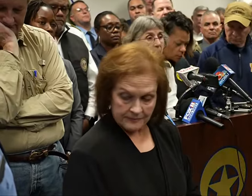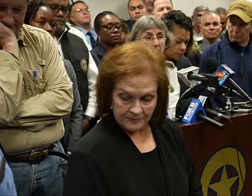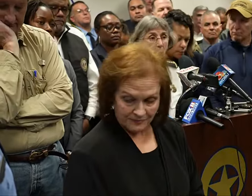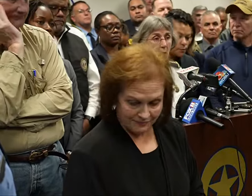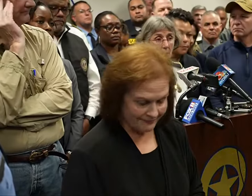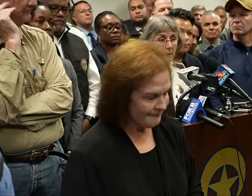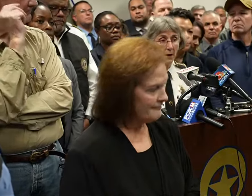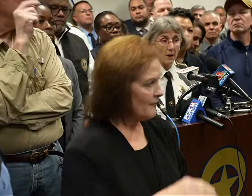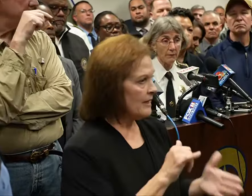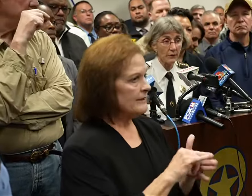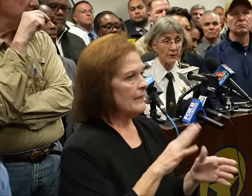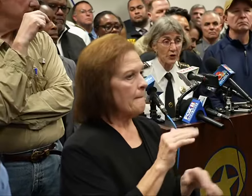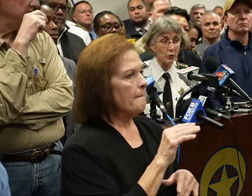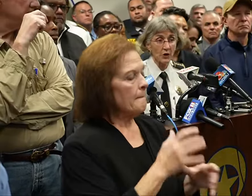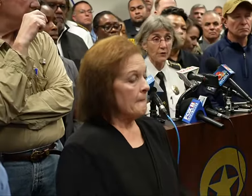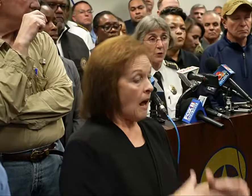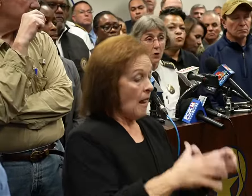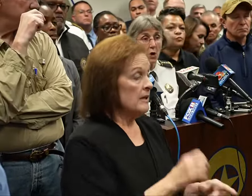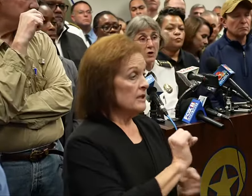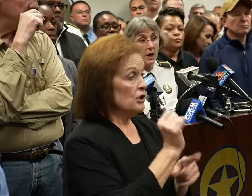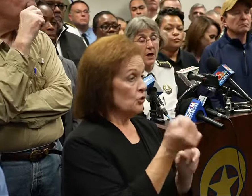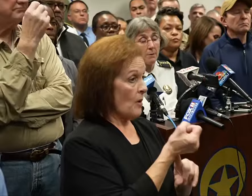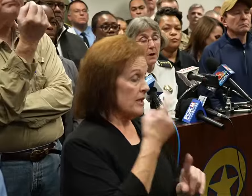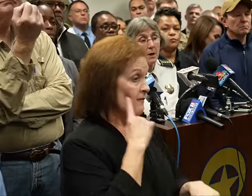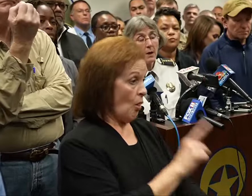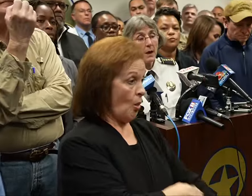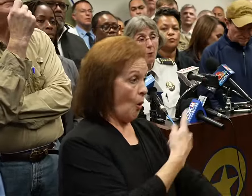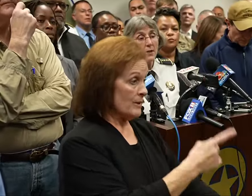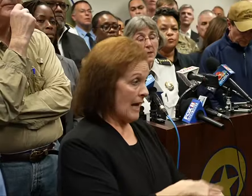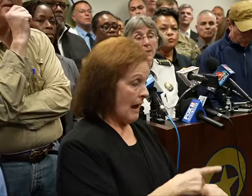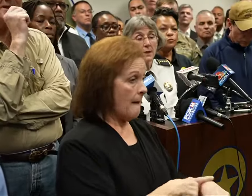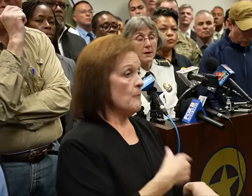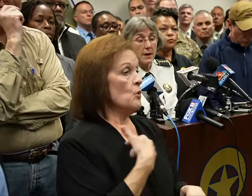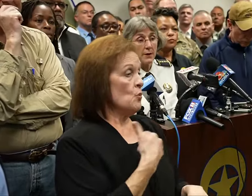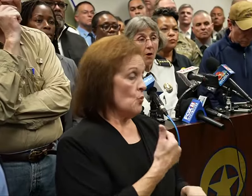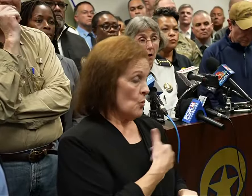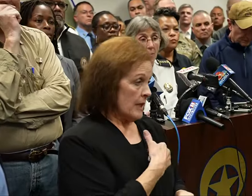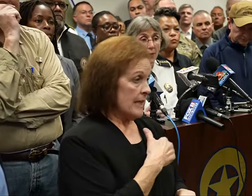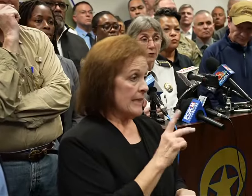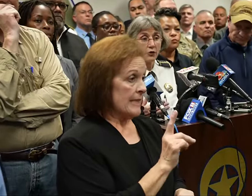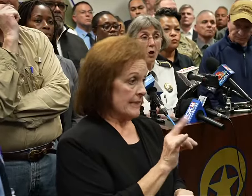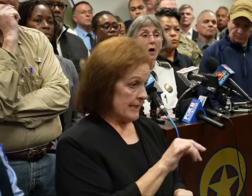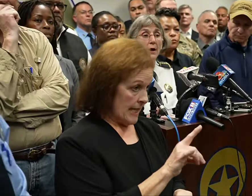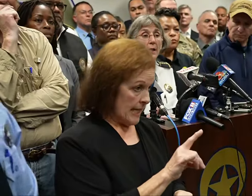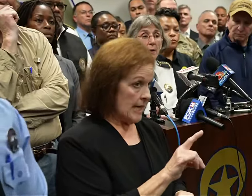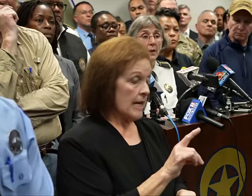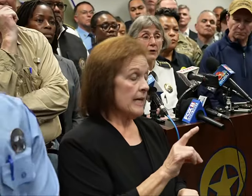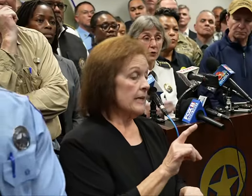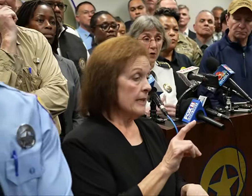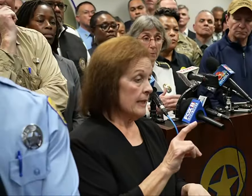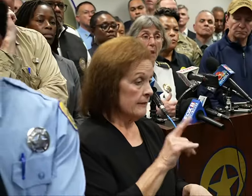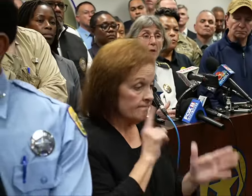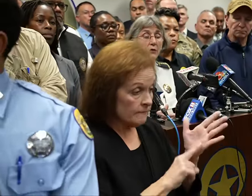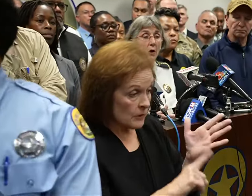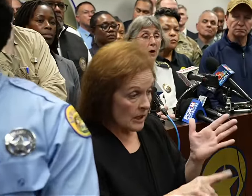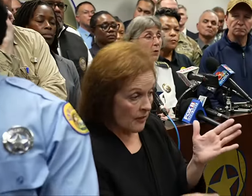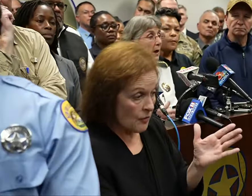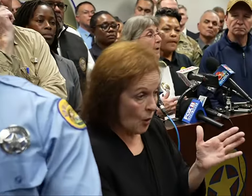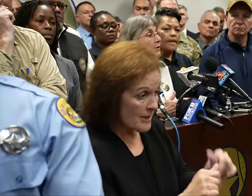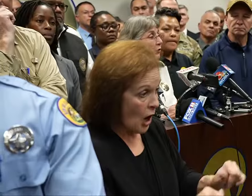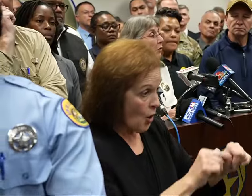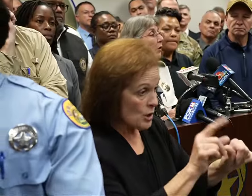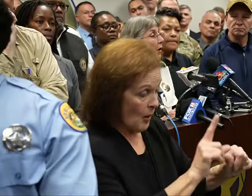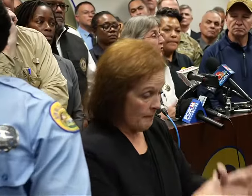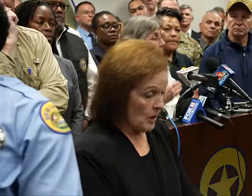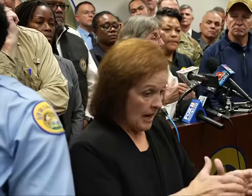we have been aware of the bollard situation for a long time, and we did indeed harden those target areas where the bollards are. We